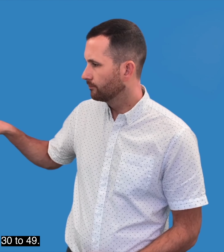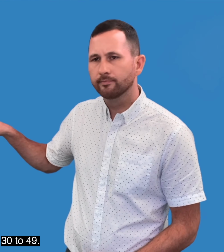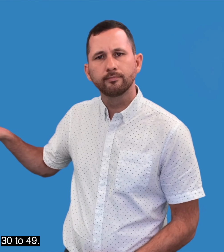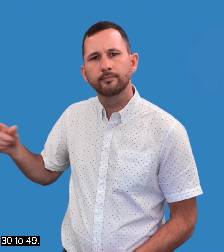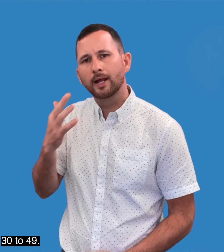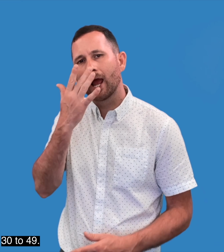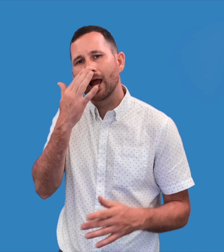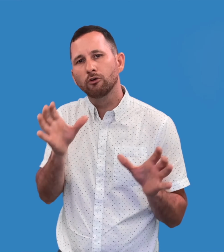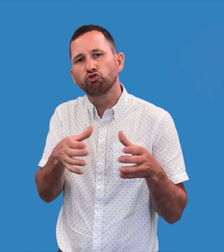(30 to 49).